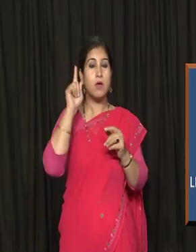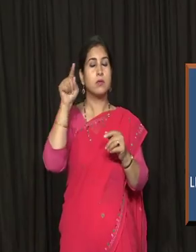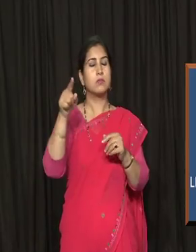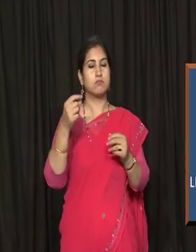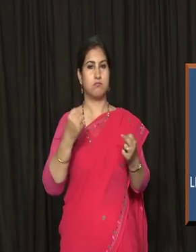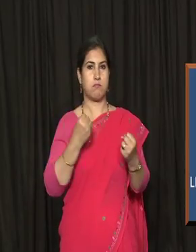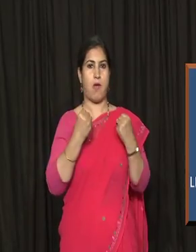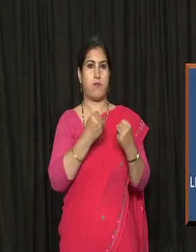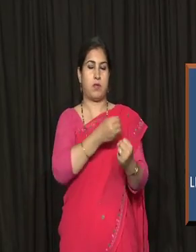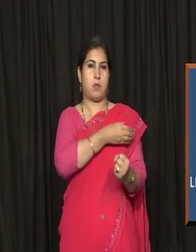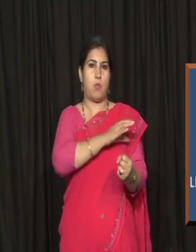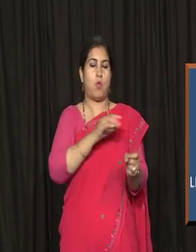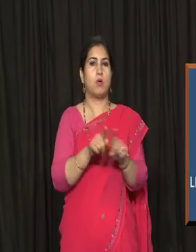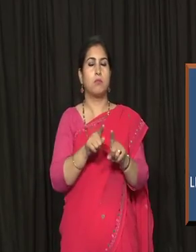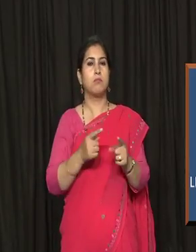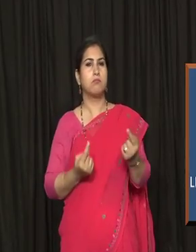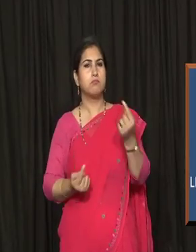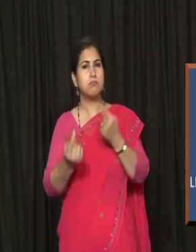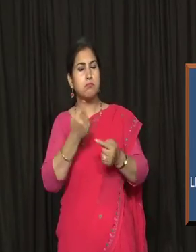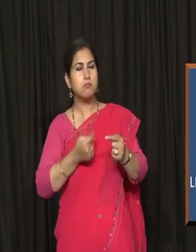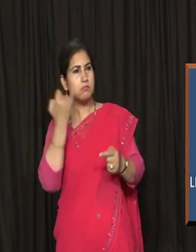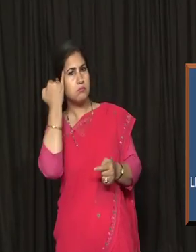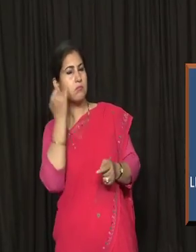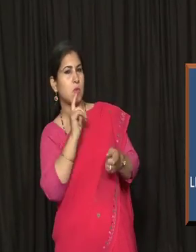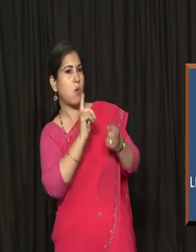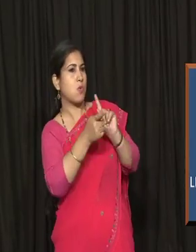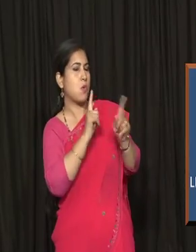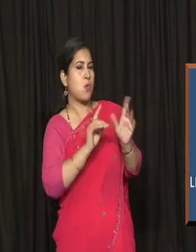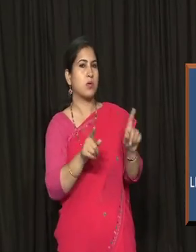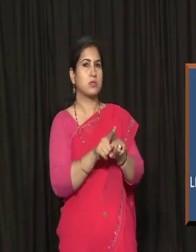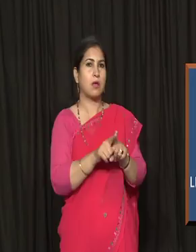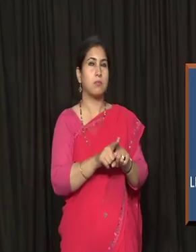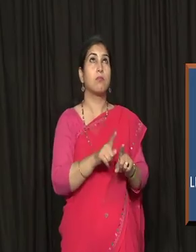interfere in political as well as religious matters.